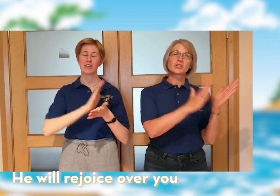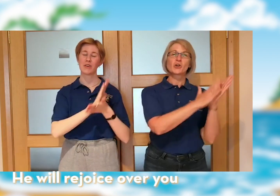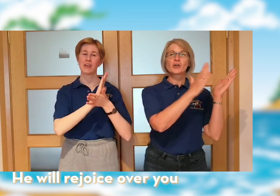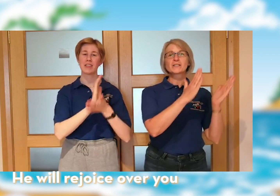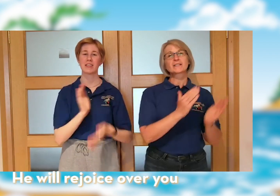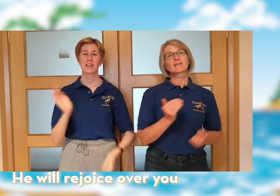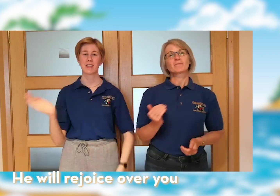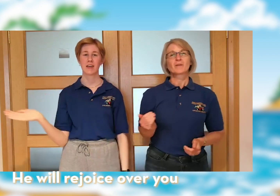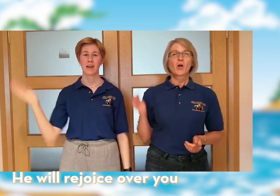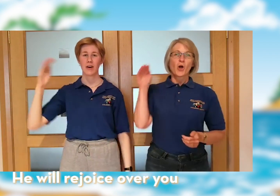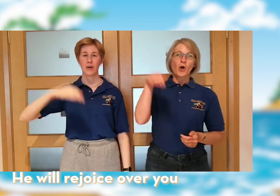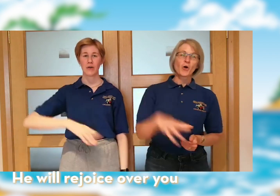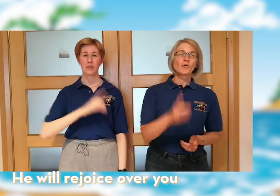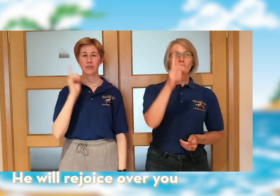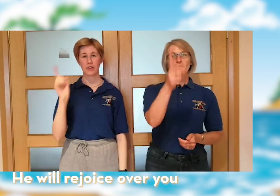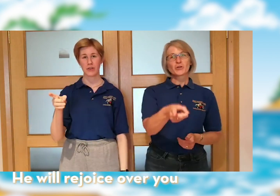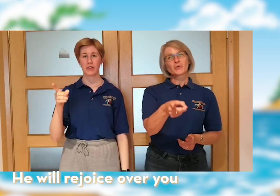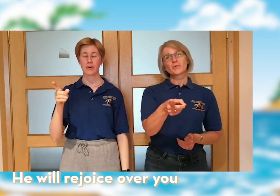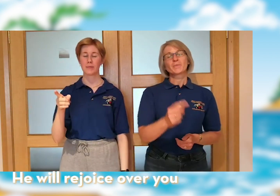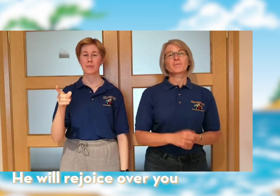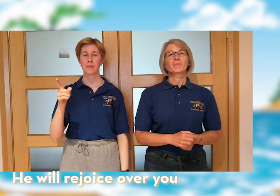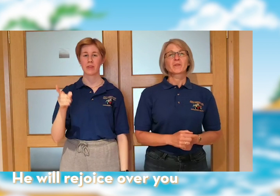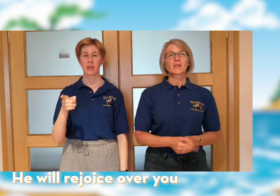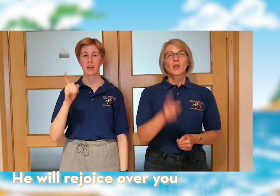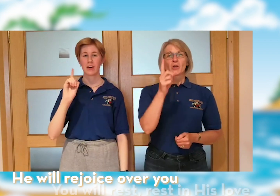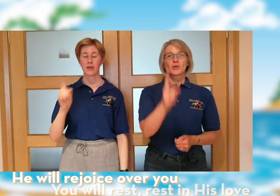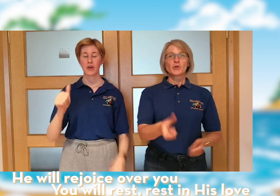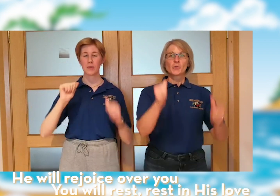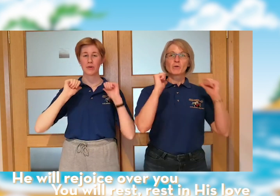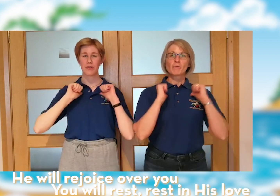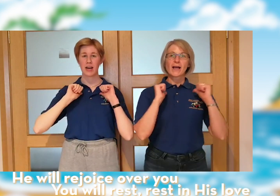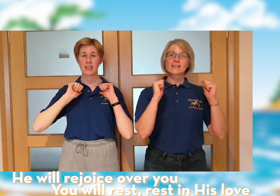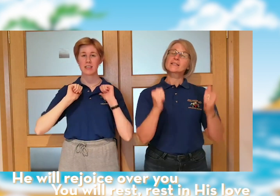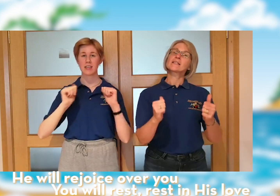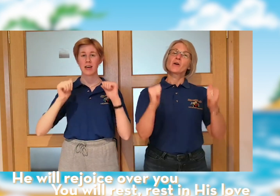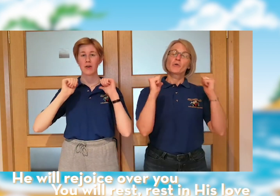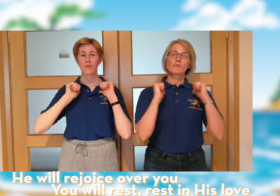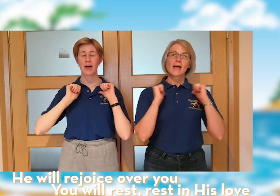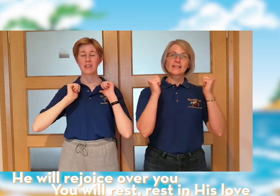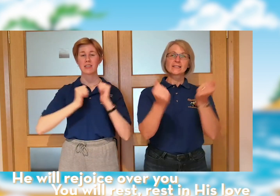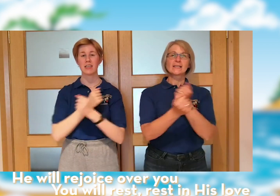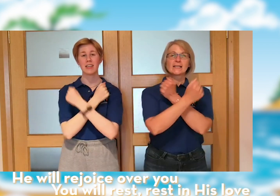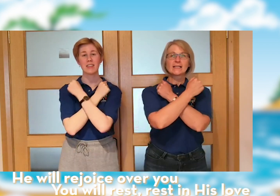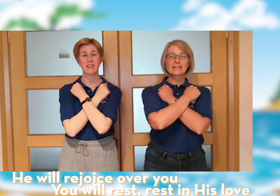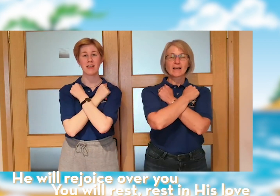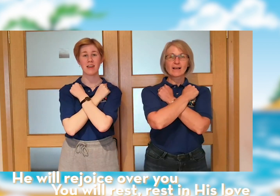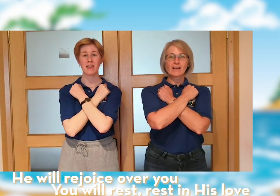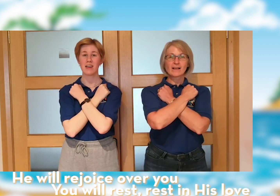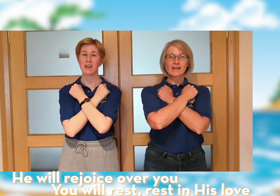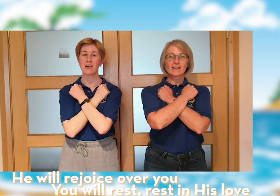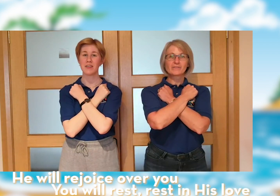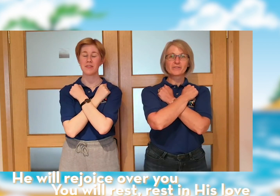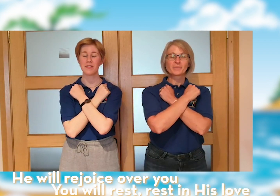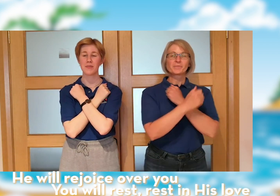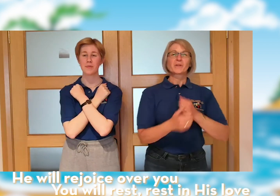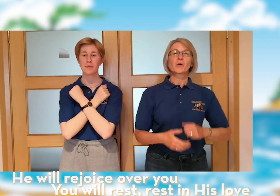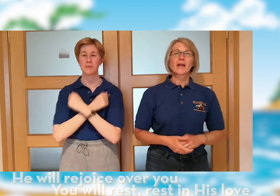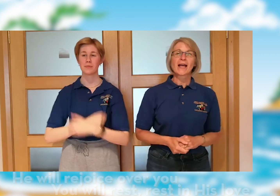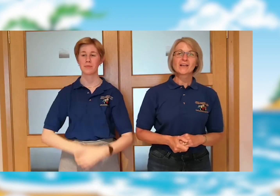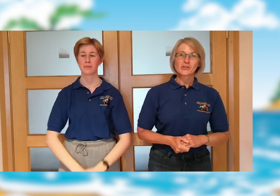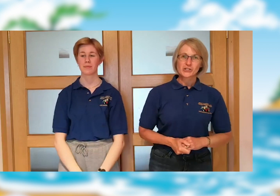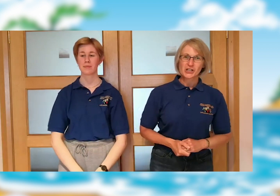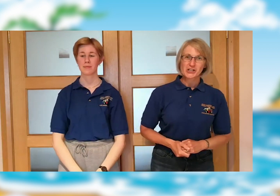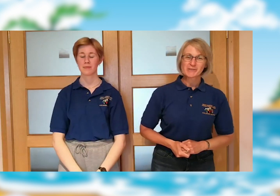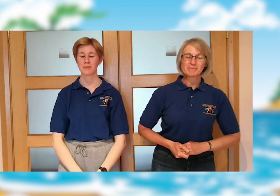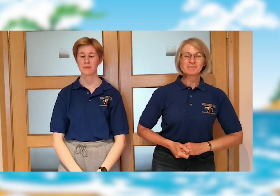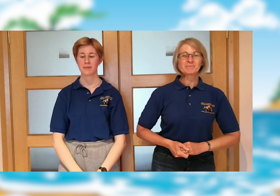will rejoice over you. You will rest, rest in his love.